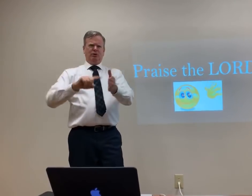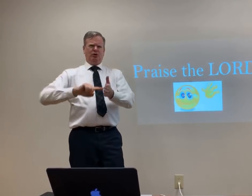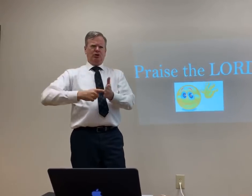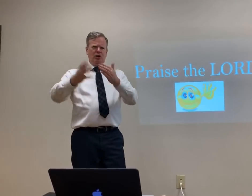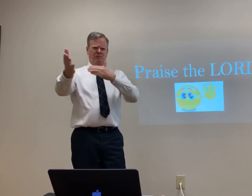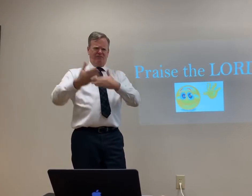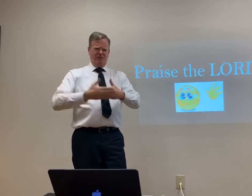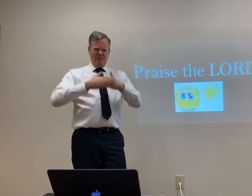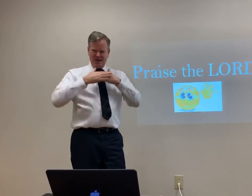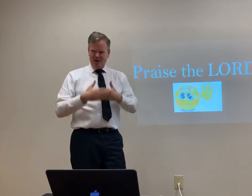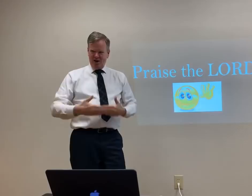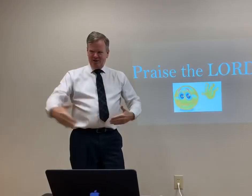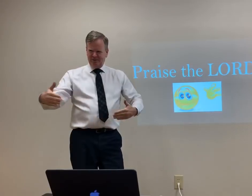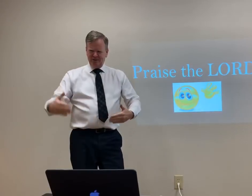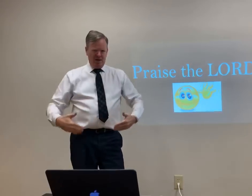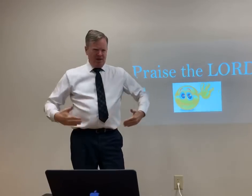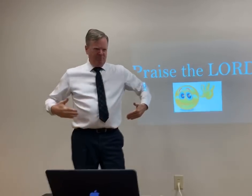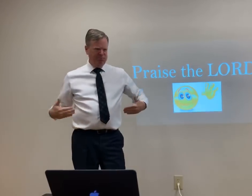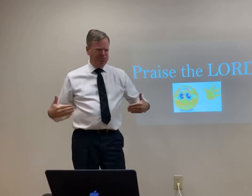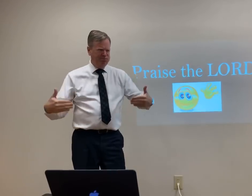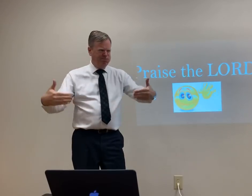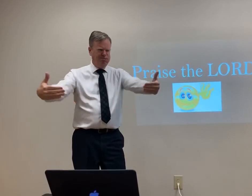Now let's go ahead and start a serious class.